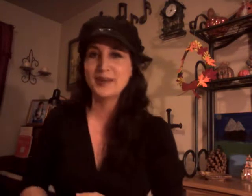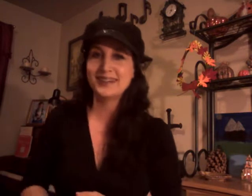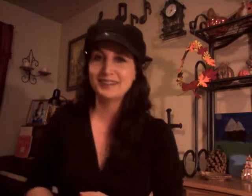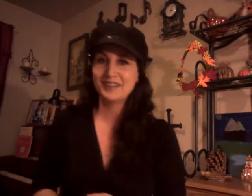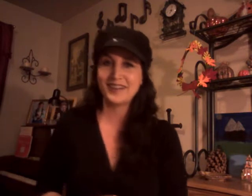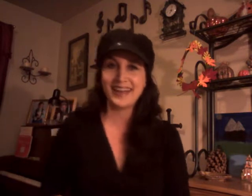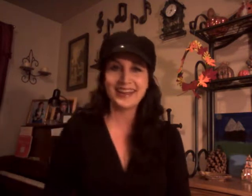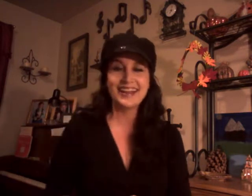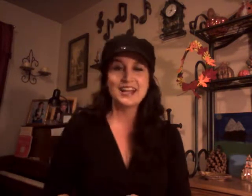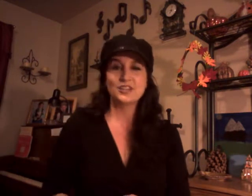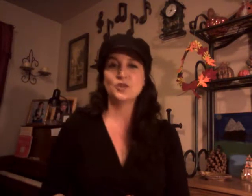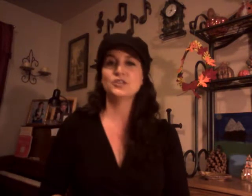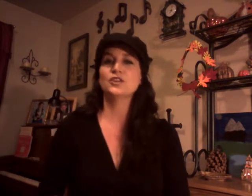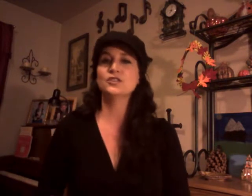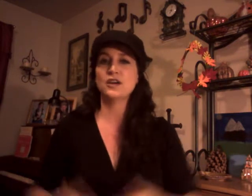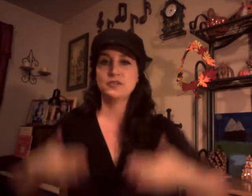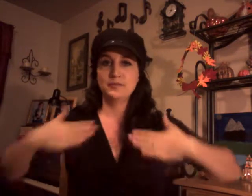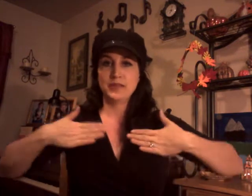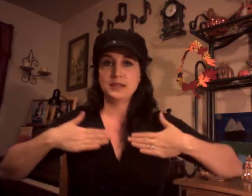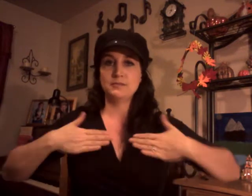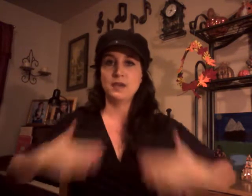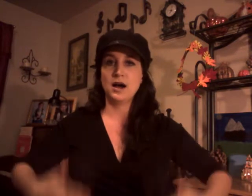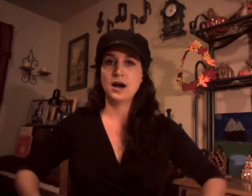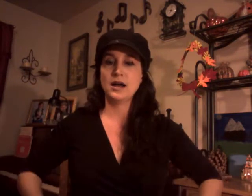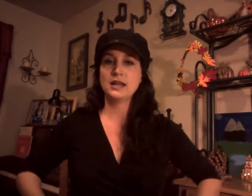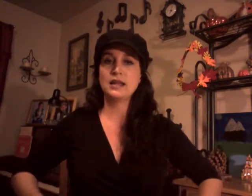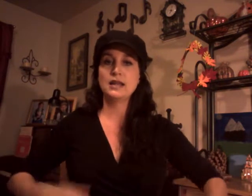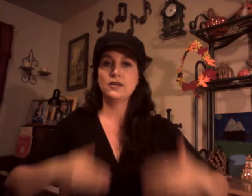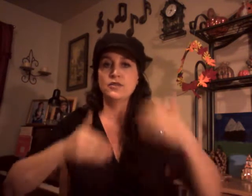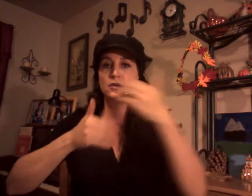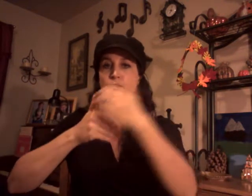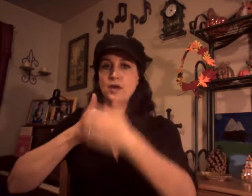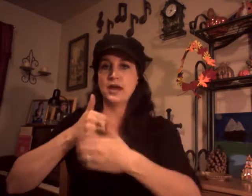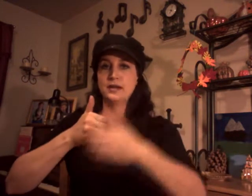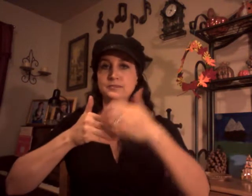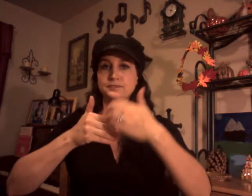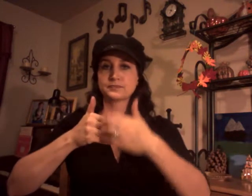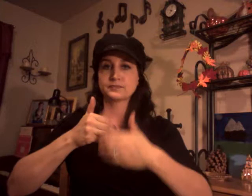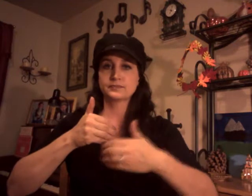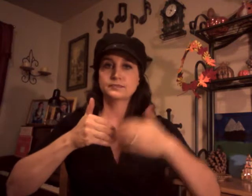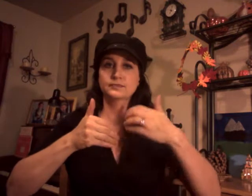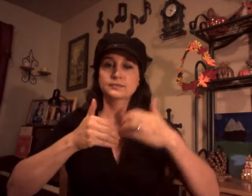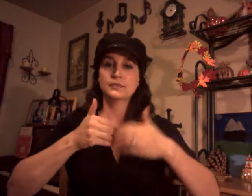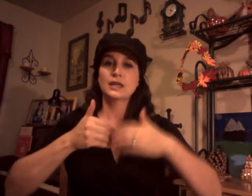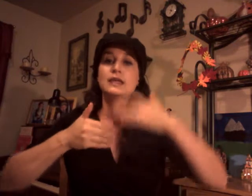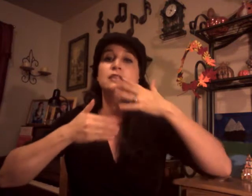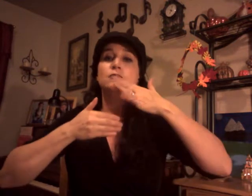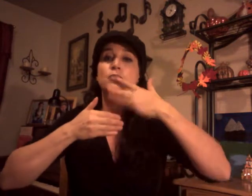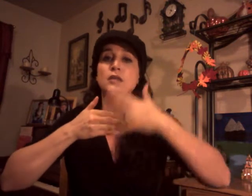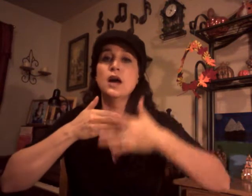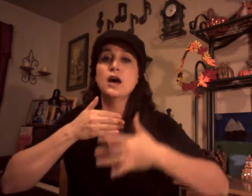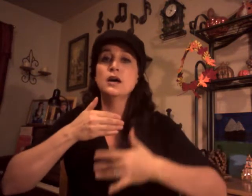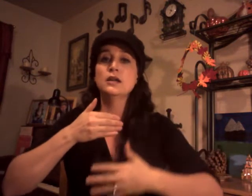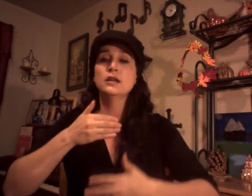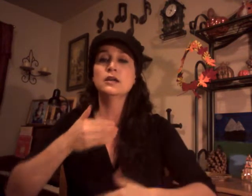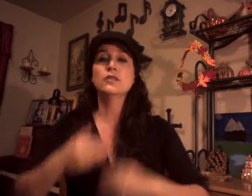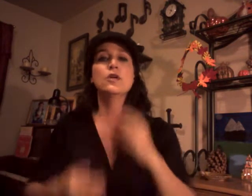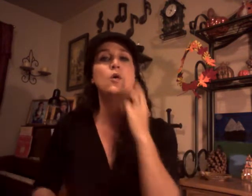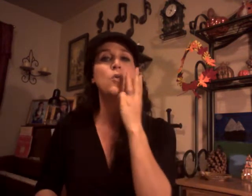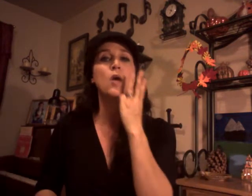done. Okay, so it starts off. His body, the bread. His blood, the